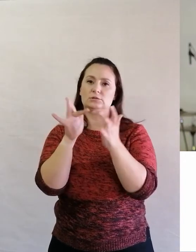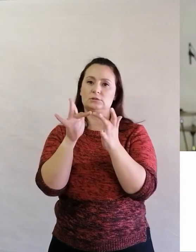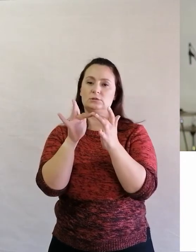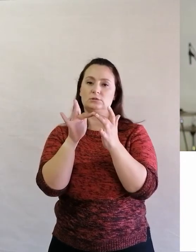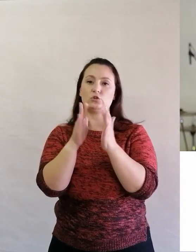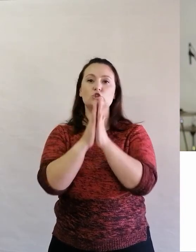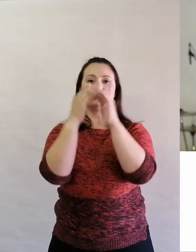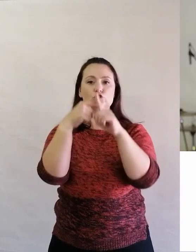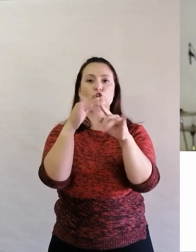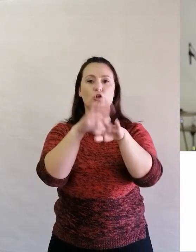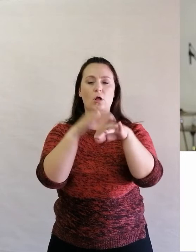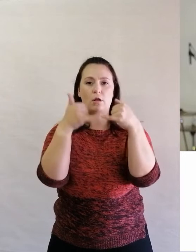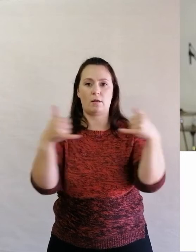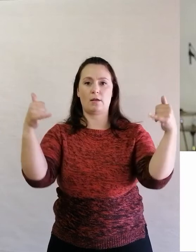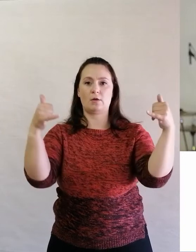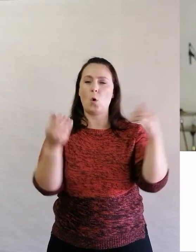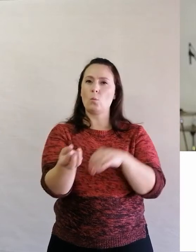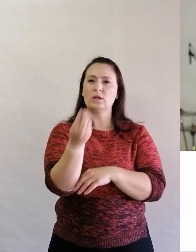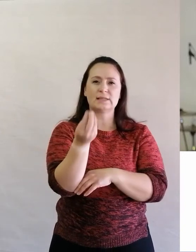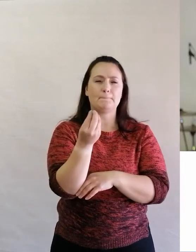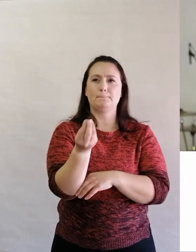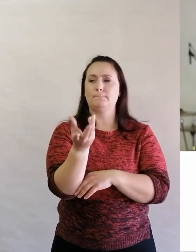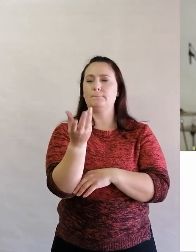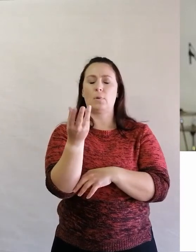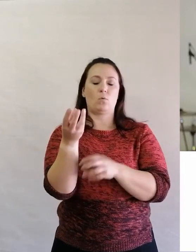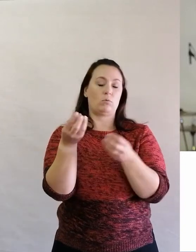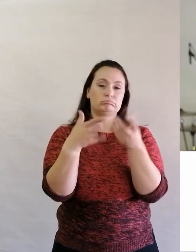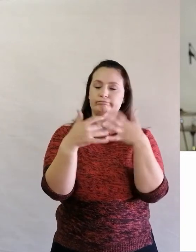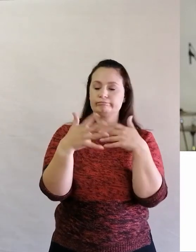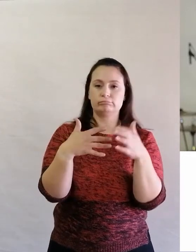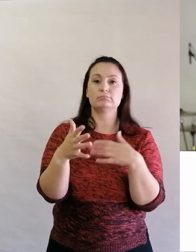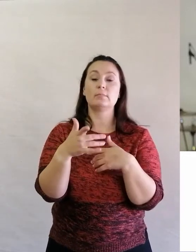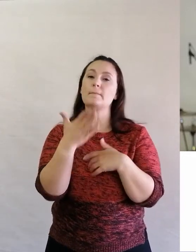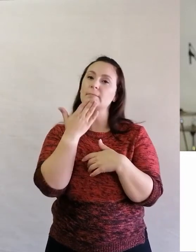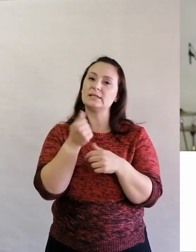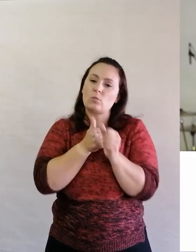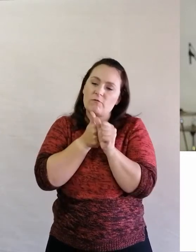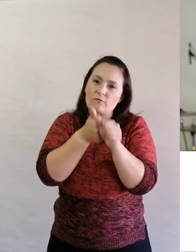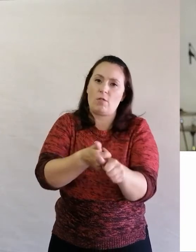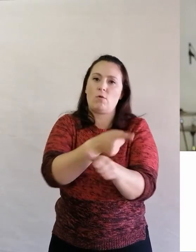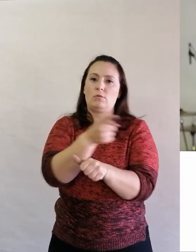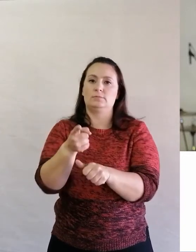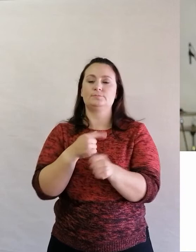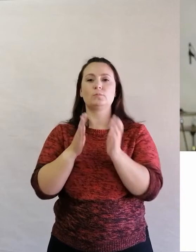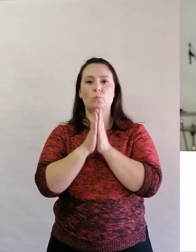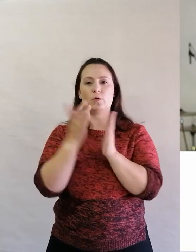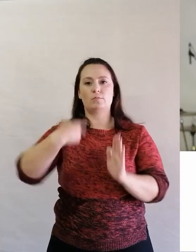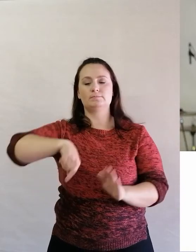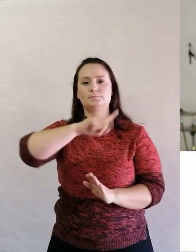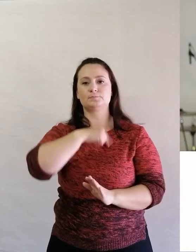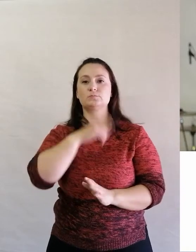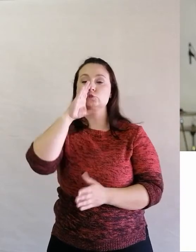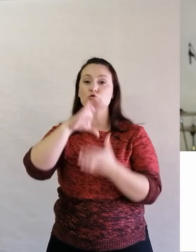Church Online or through one of the WhatsApp contacts or whatever. And we'd like to follow up on what's going on. But let me pray for us